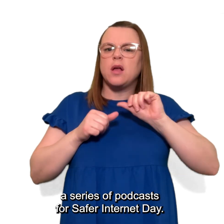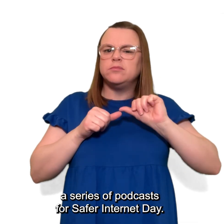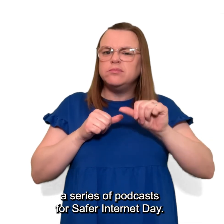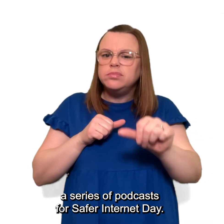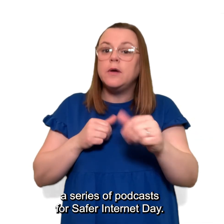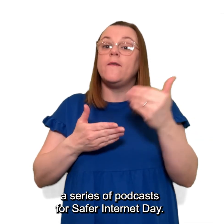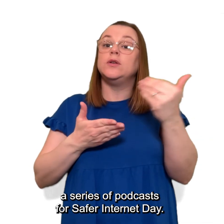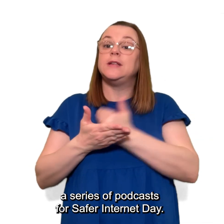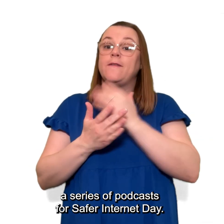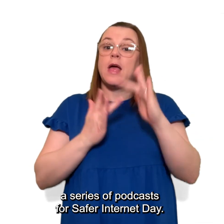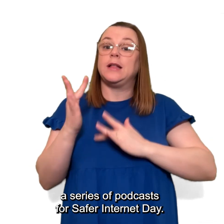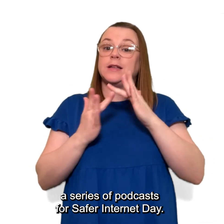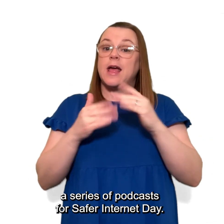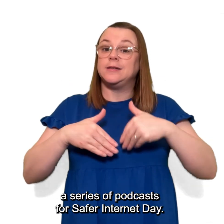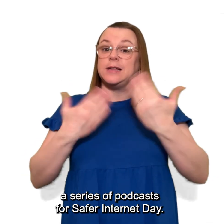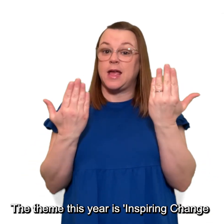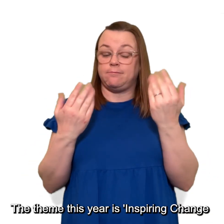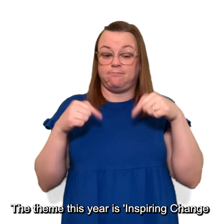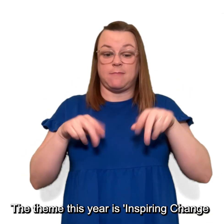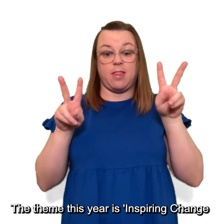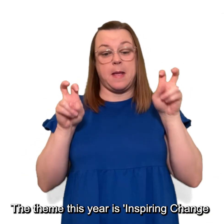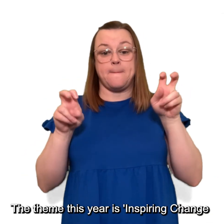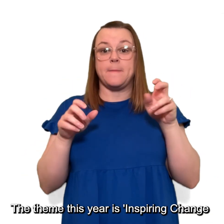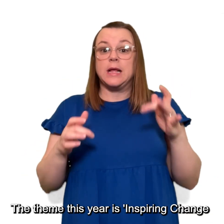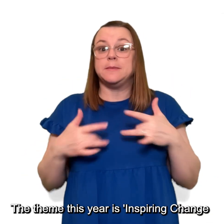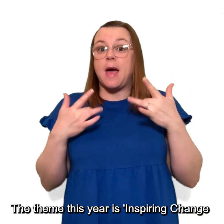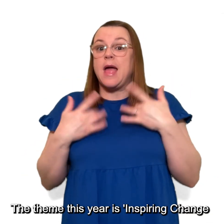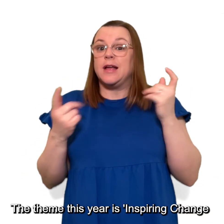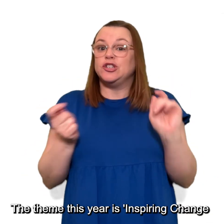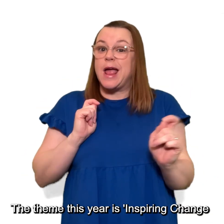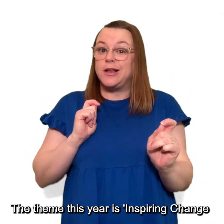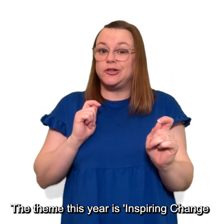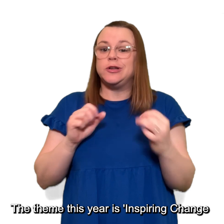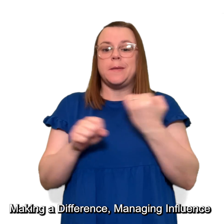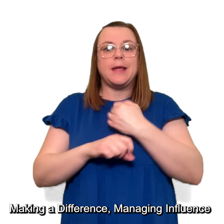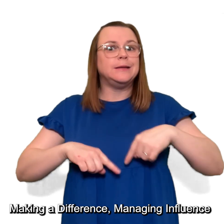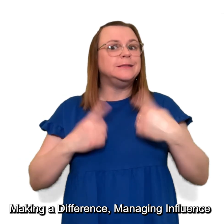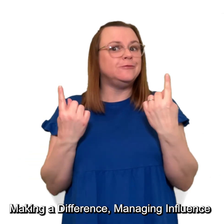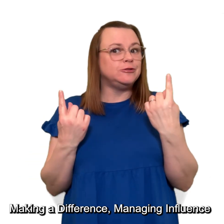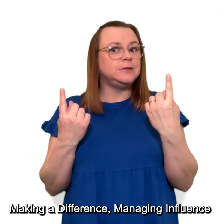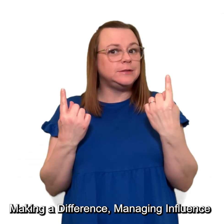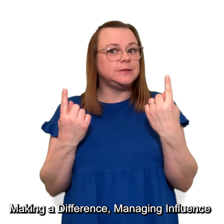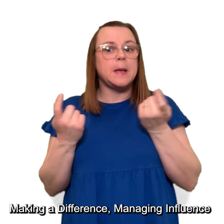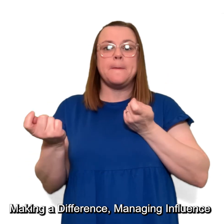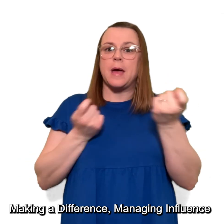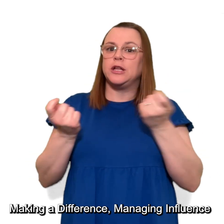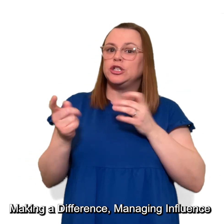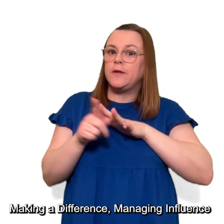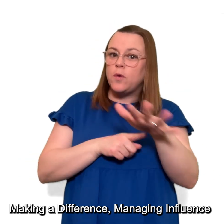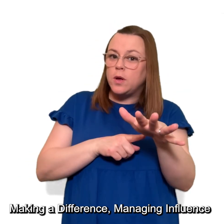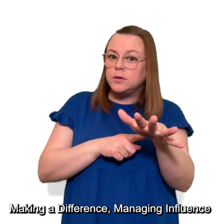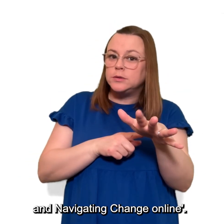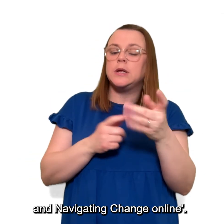series of podcasts for Safer Internet Day. The theme this year is inspiring change, making a difference,